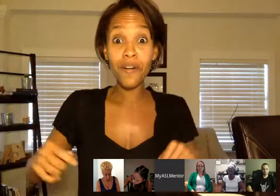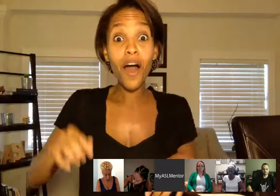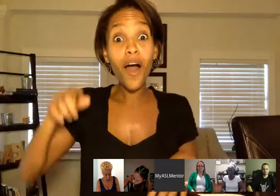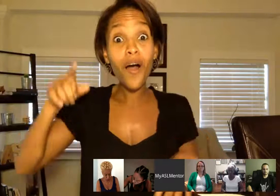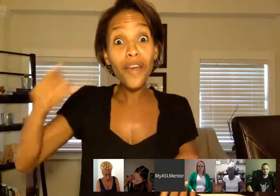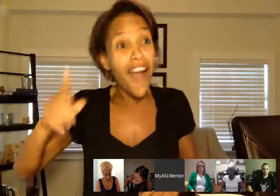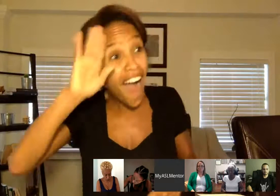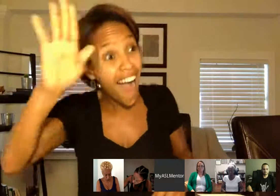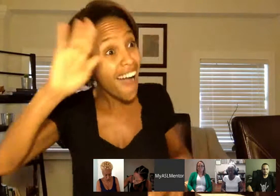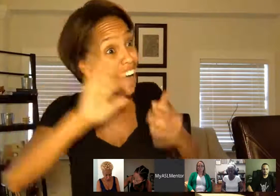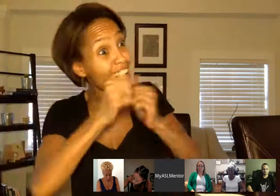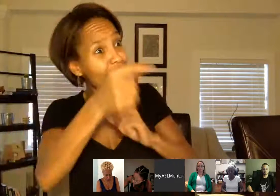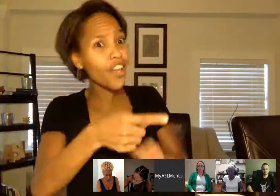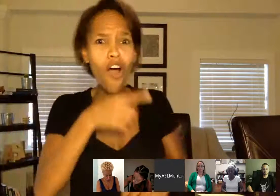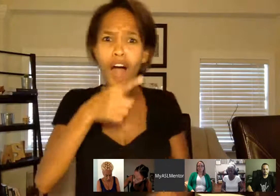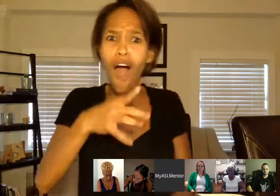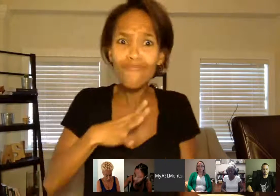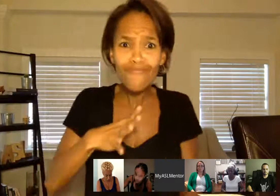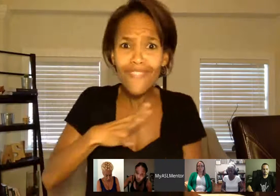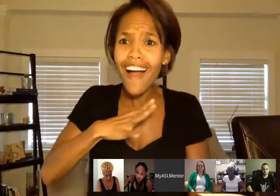this,